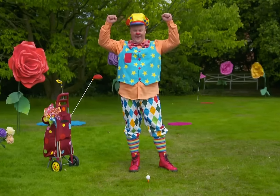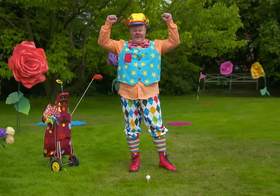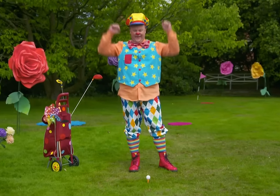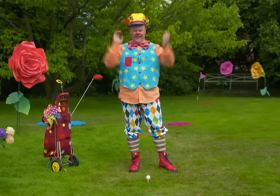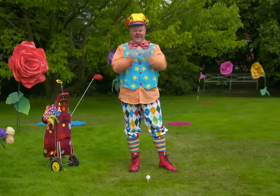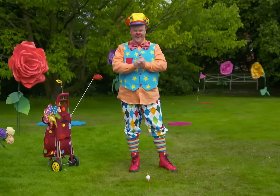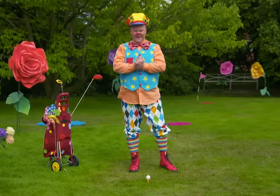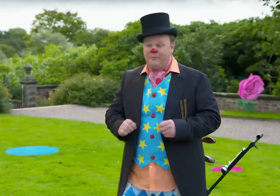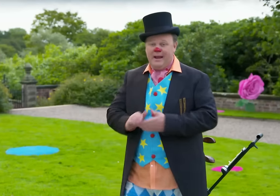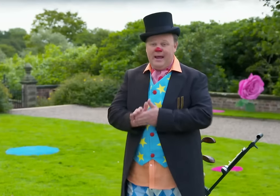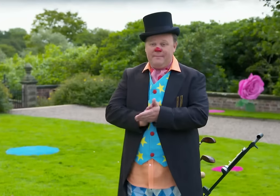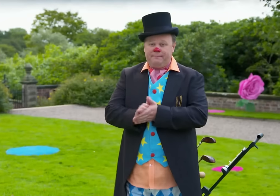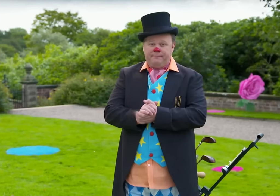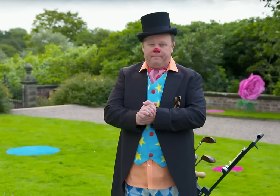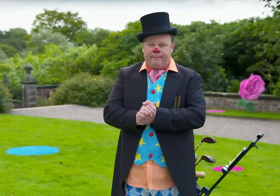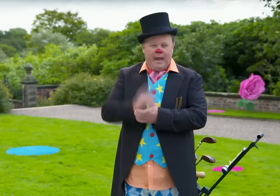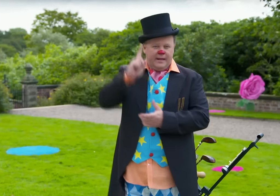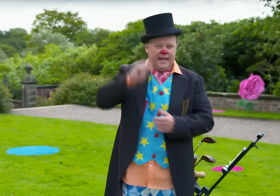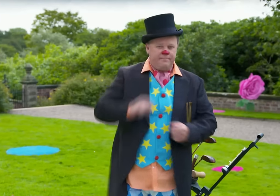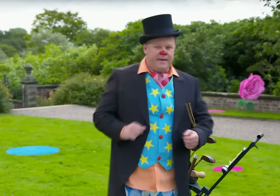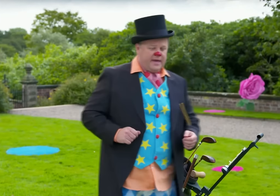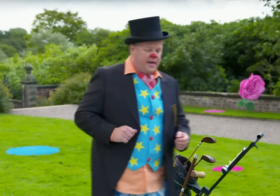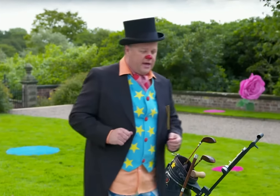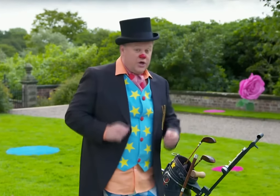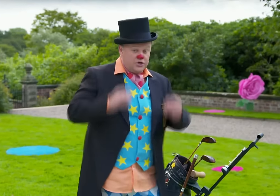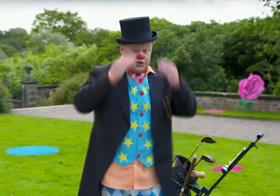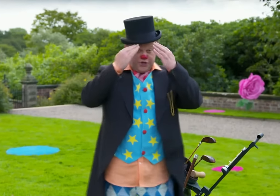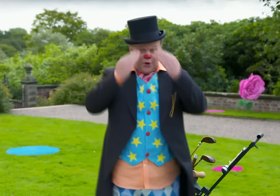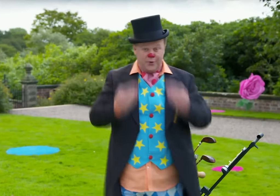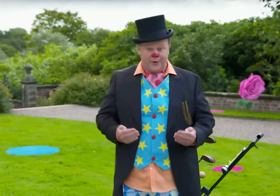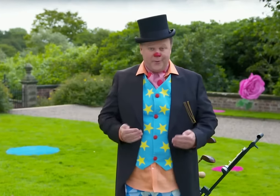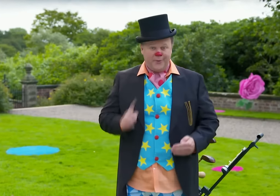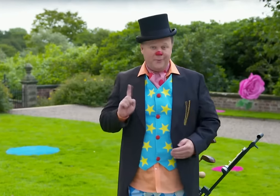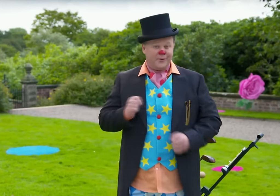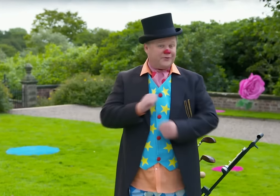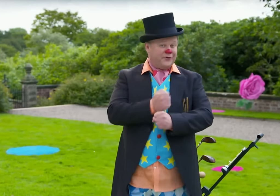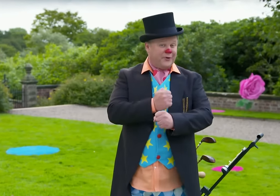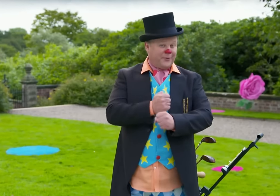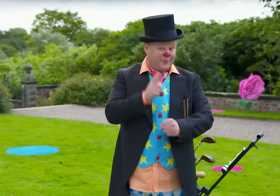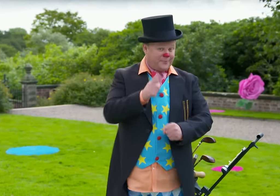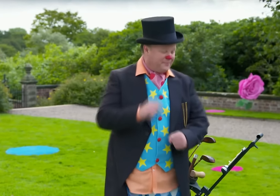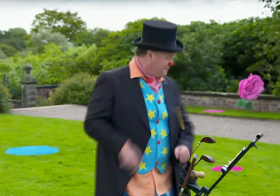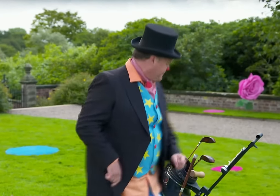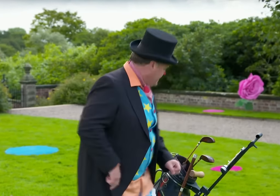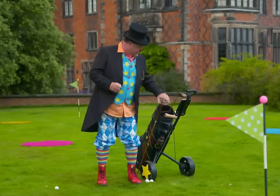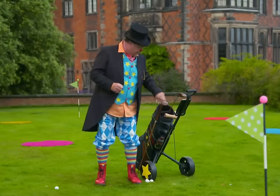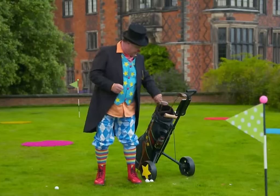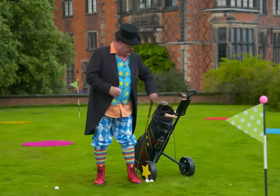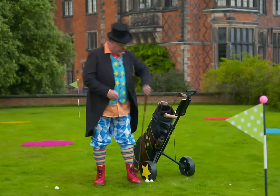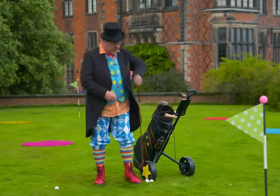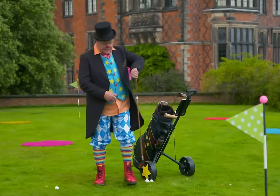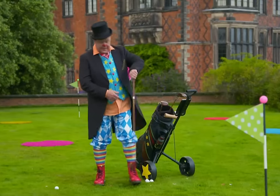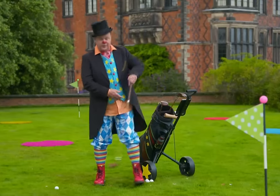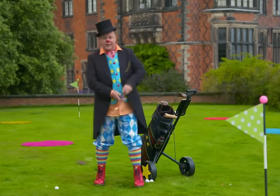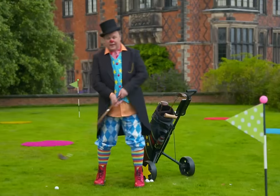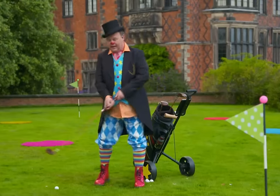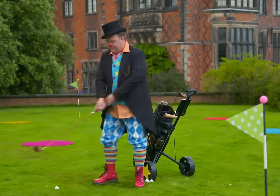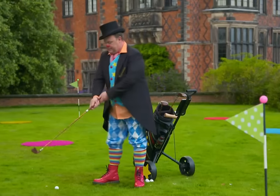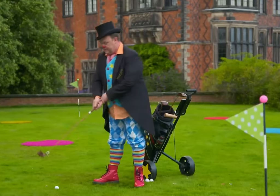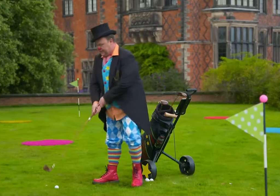Woohoo! Well, let me show you what to do. Now, take your club,